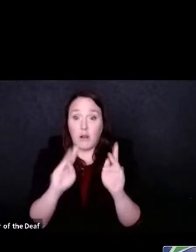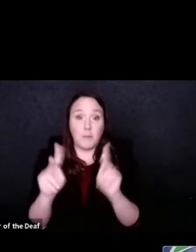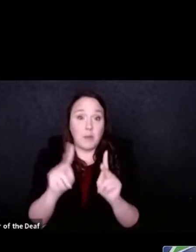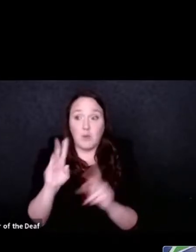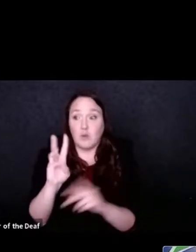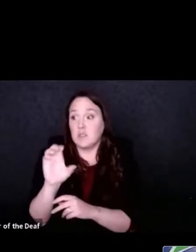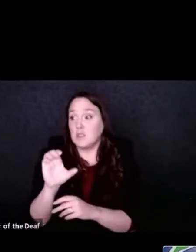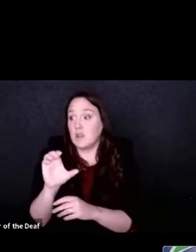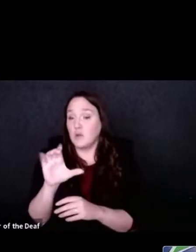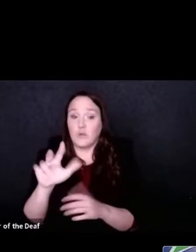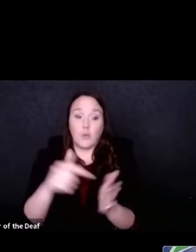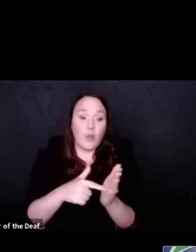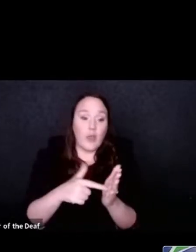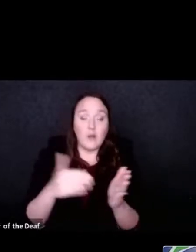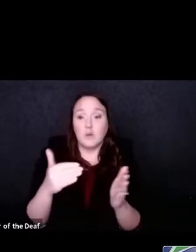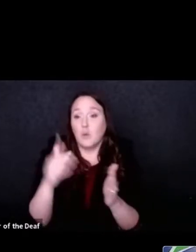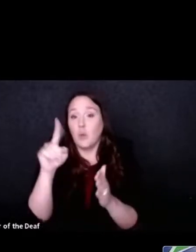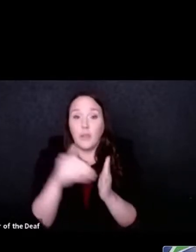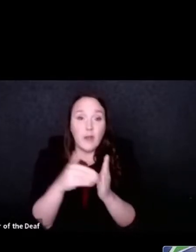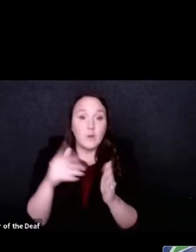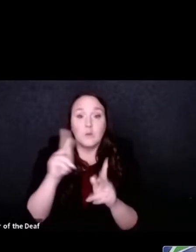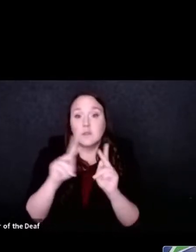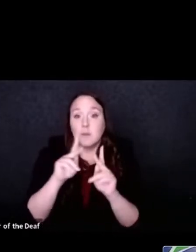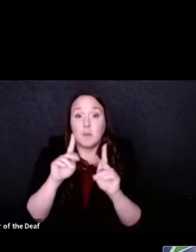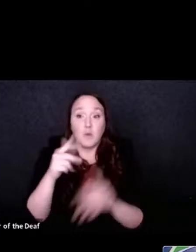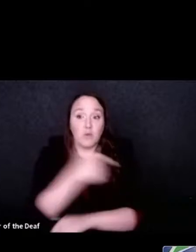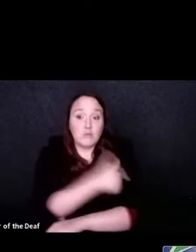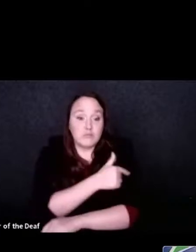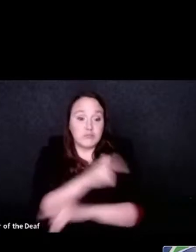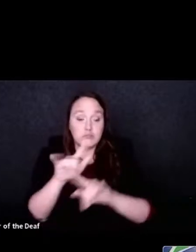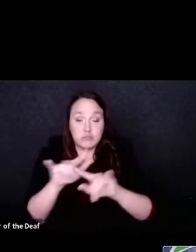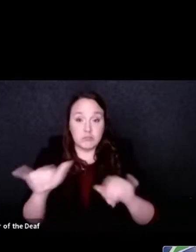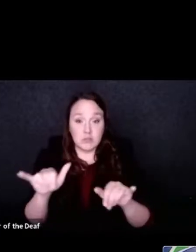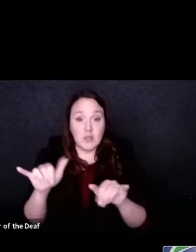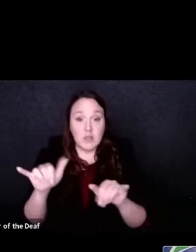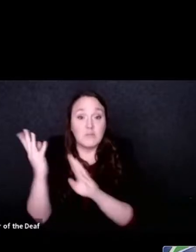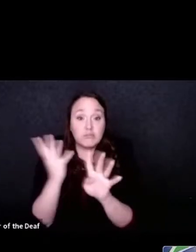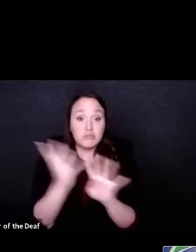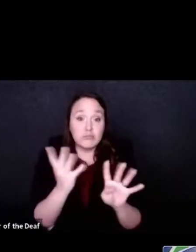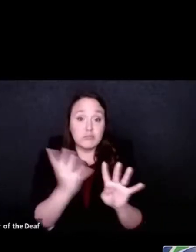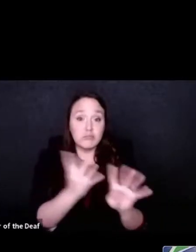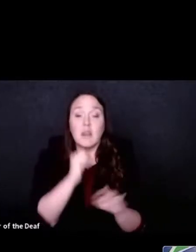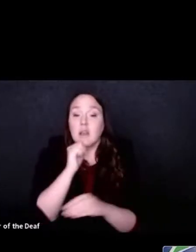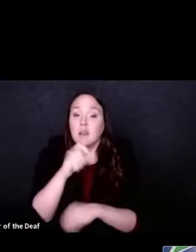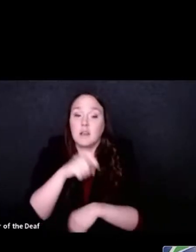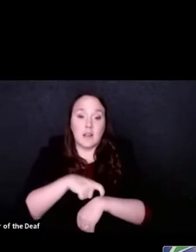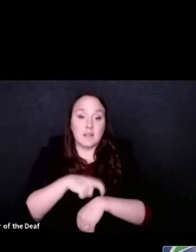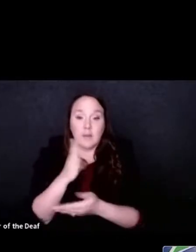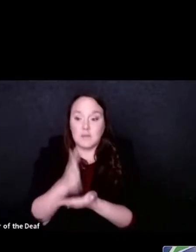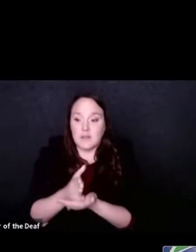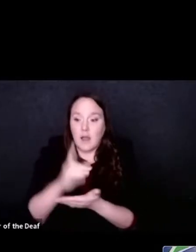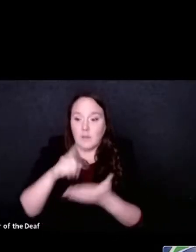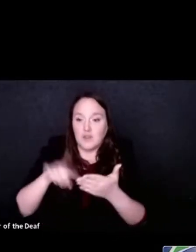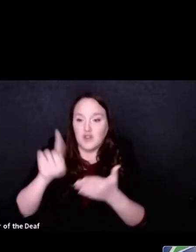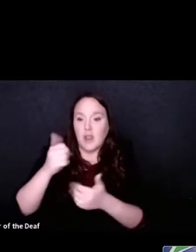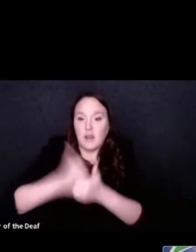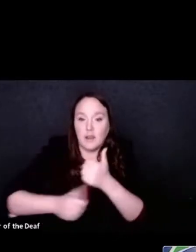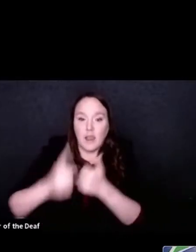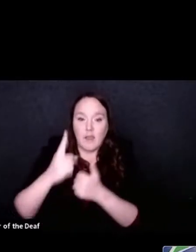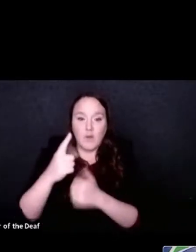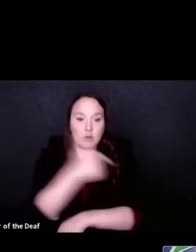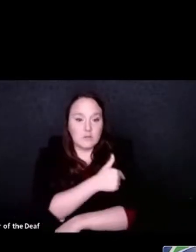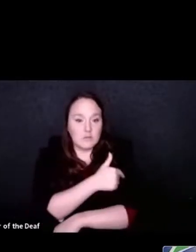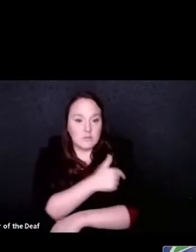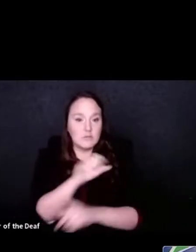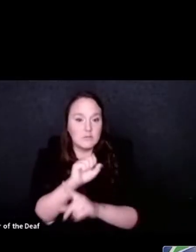1,000 people or more vaccinated at one time, there's not time to stop and check on everybody's vaccination